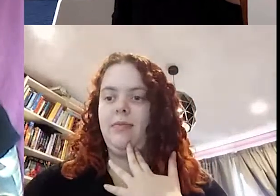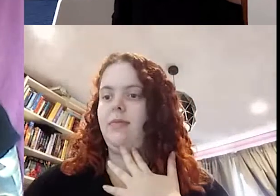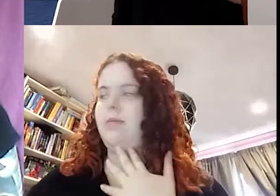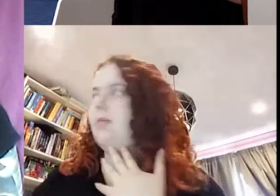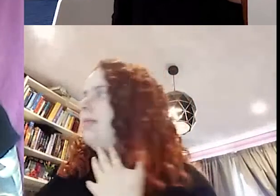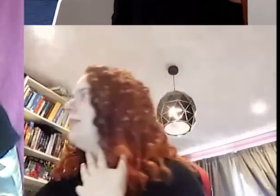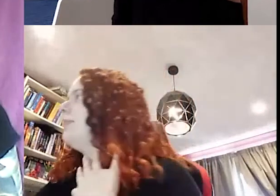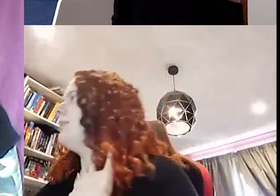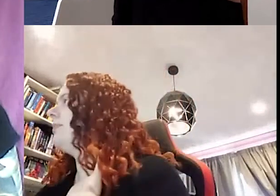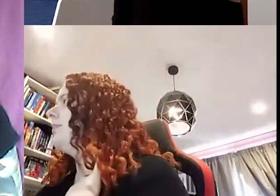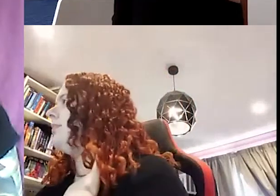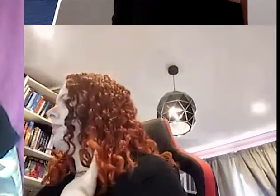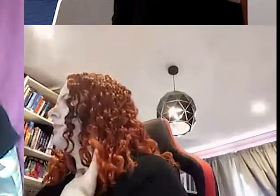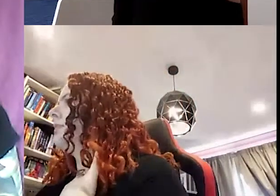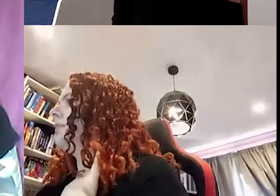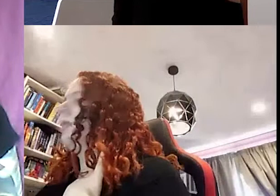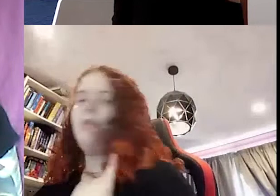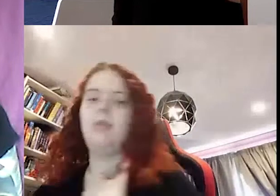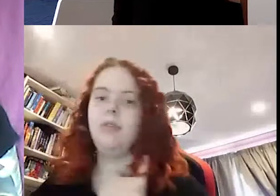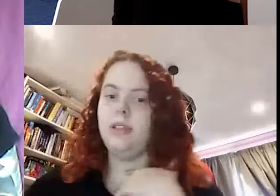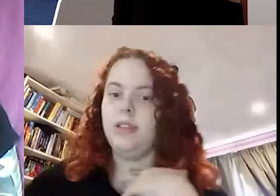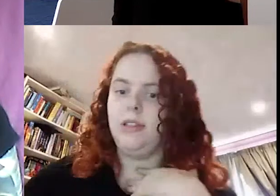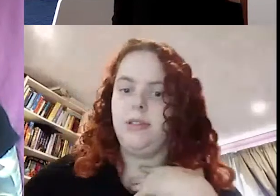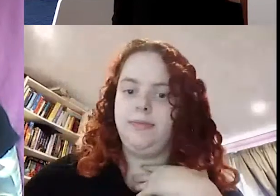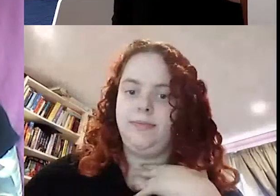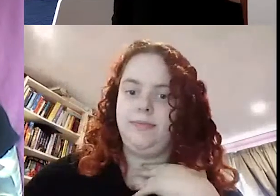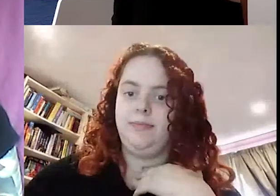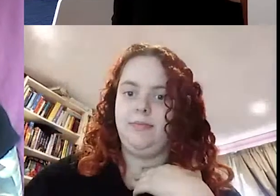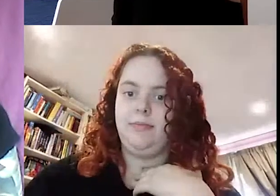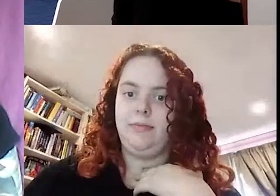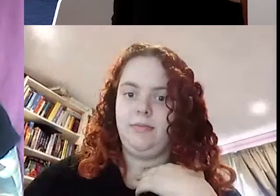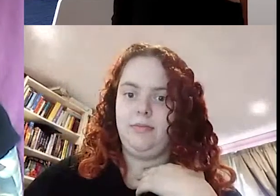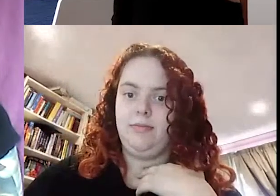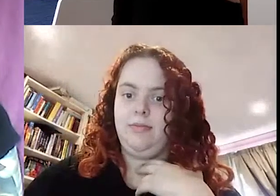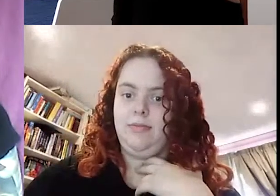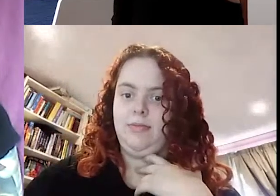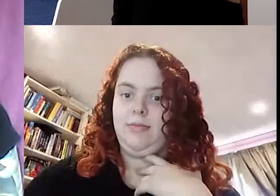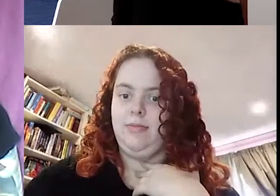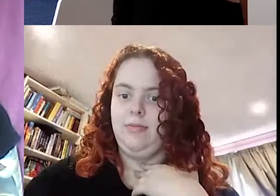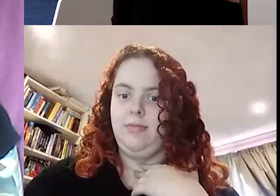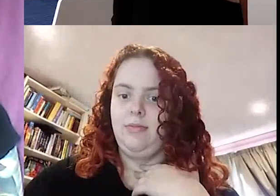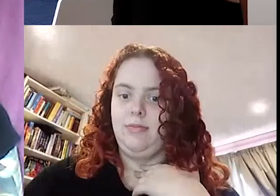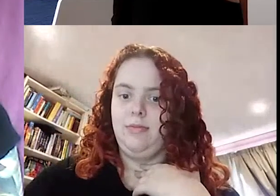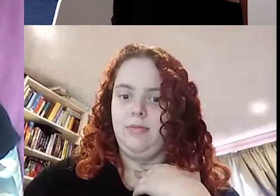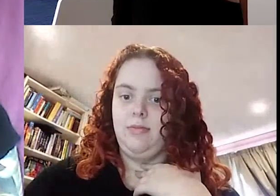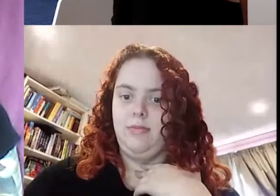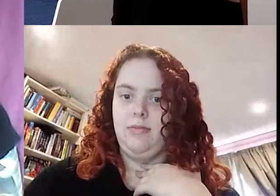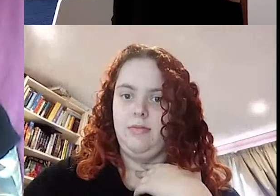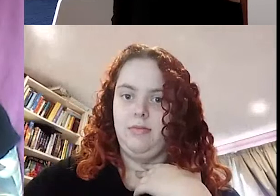Cathy has a number of hats. She's a keyword sign presenter and Victorian state trainer. She's a teacher and coordinator of Cert